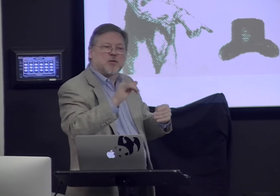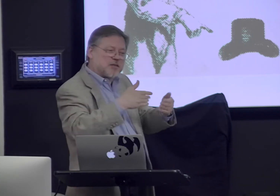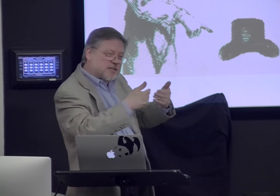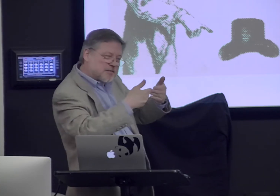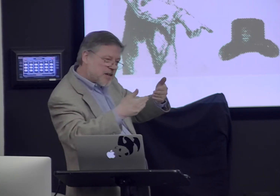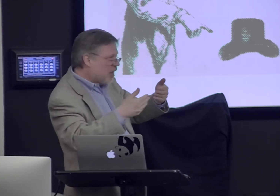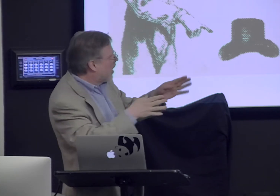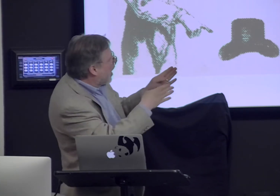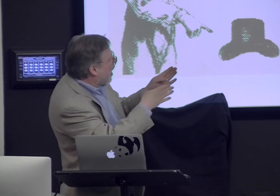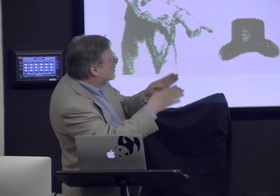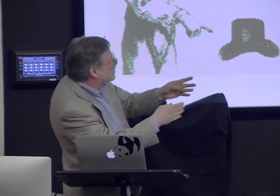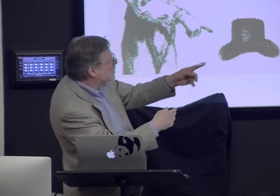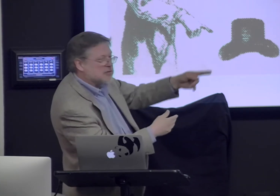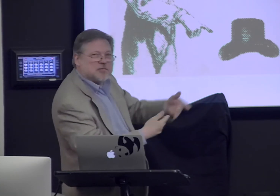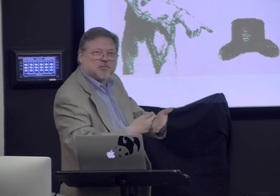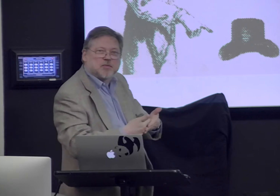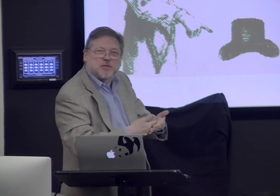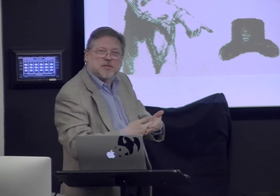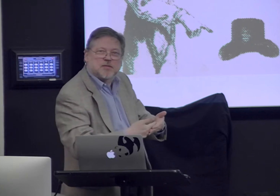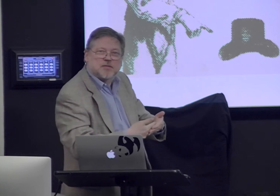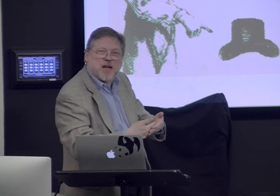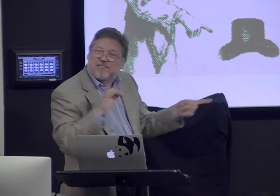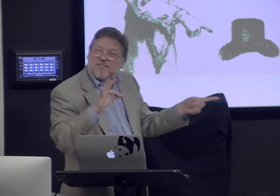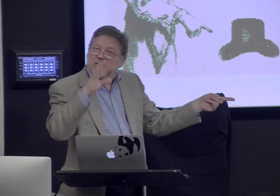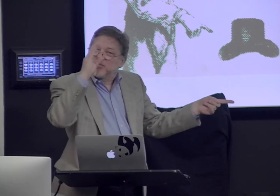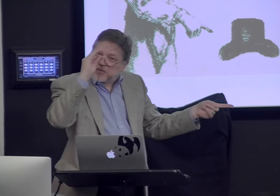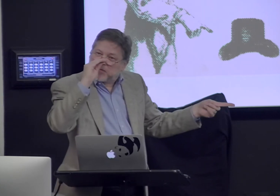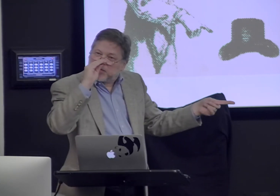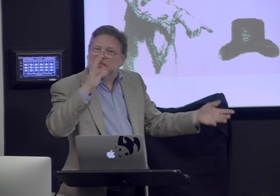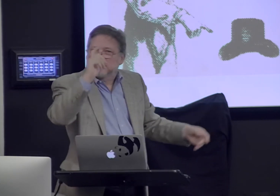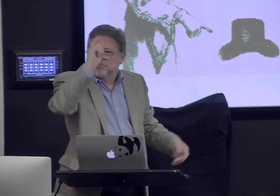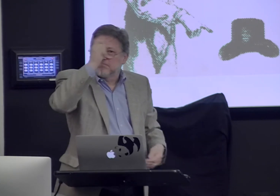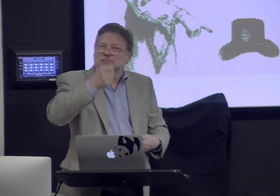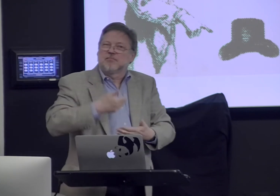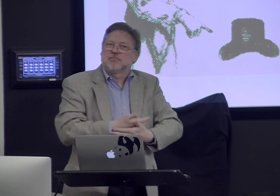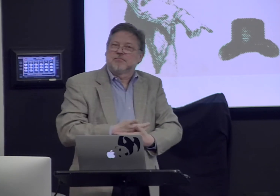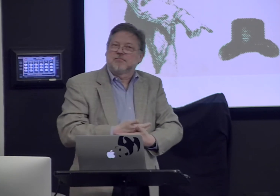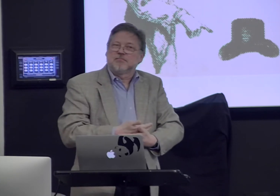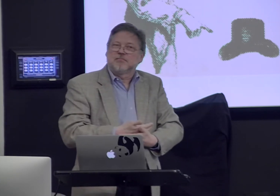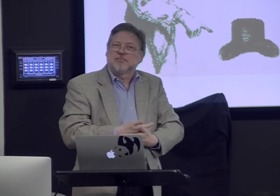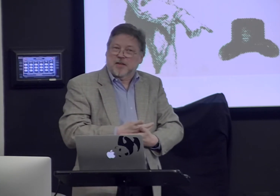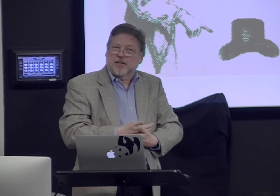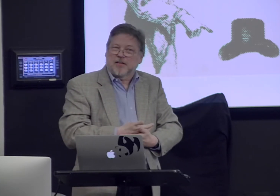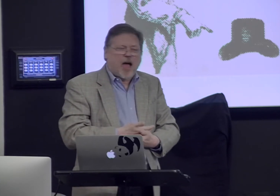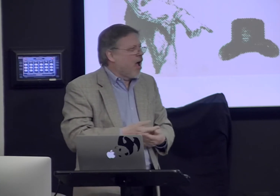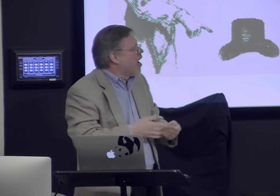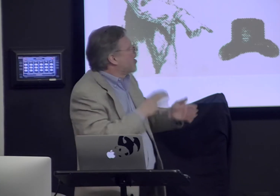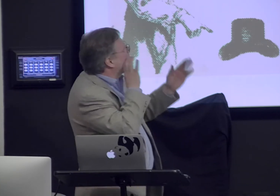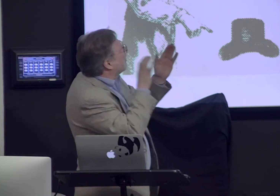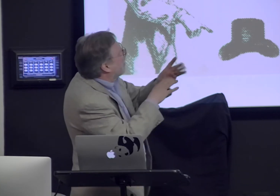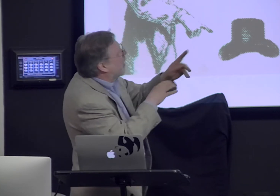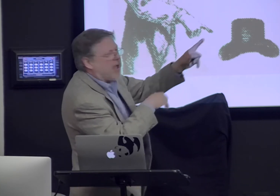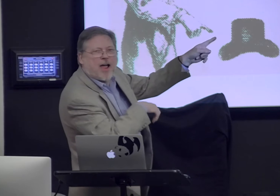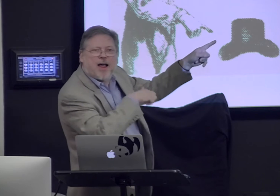1834, the language had evolved such that they were already using forms in abstract ways. In the final